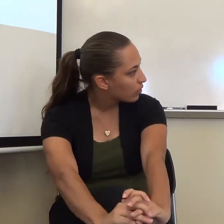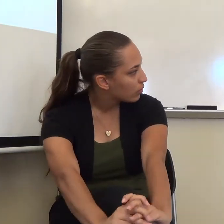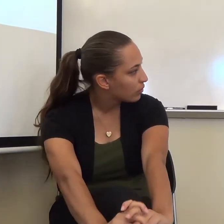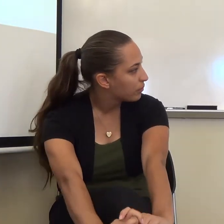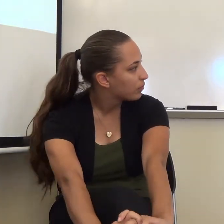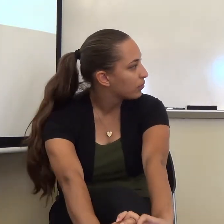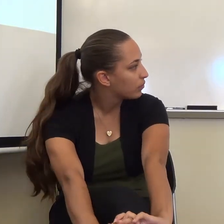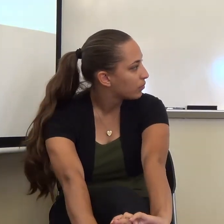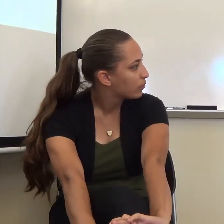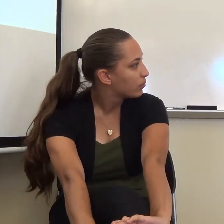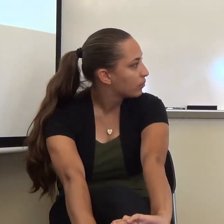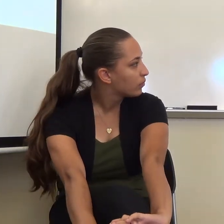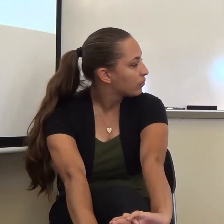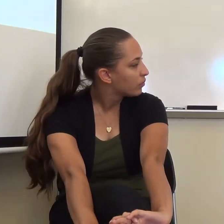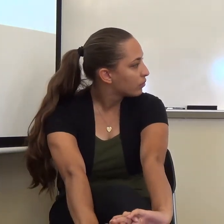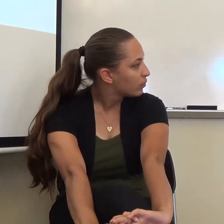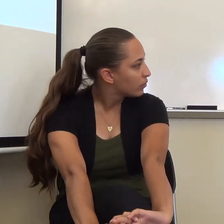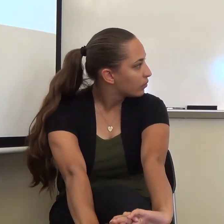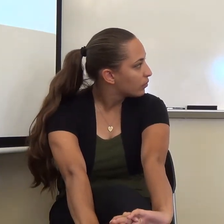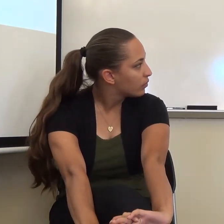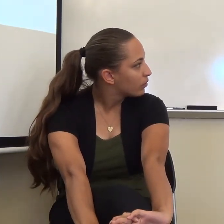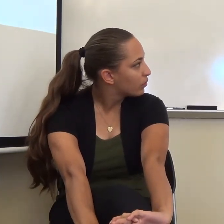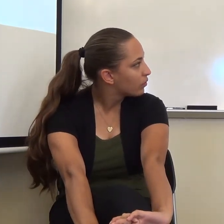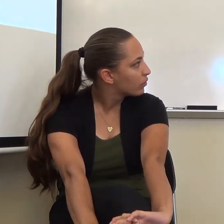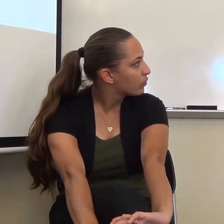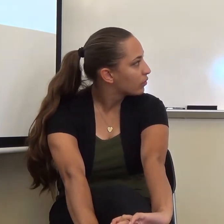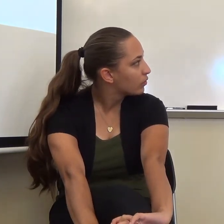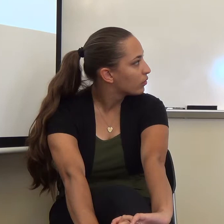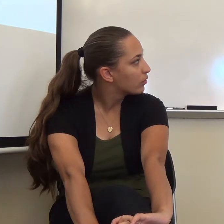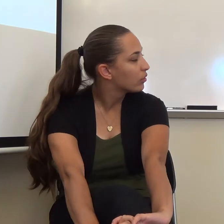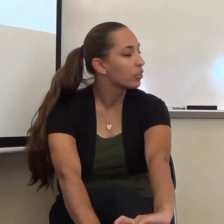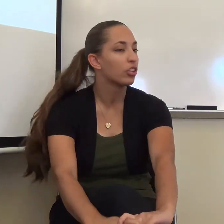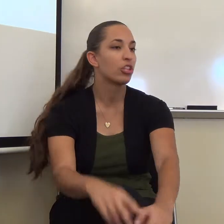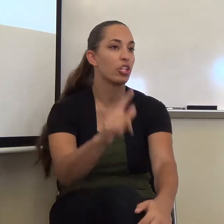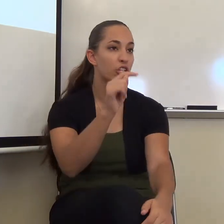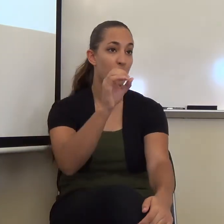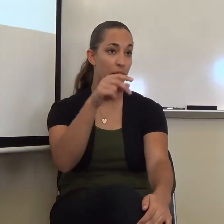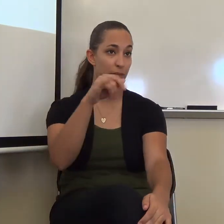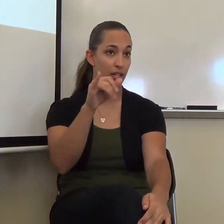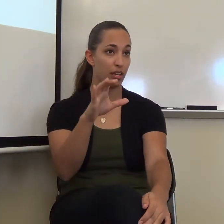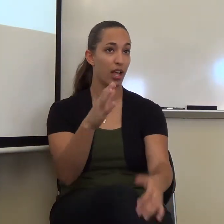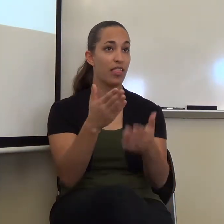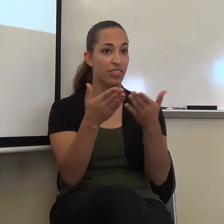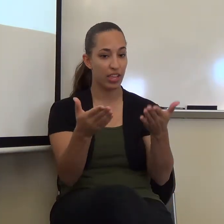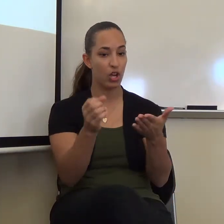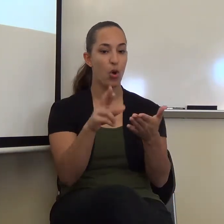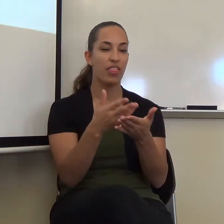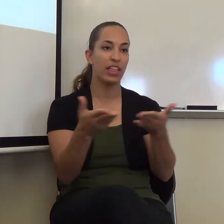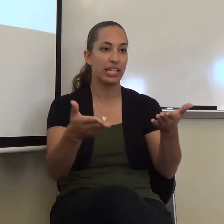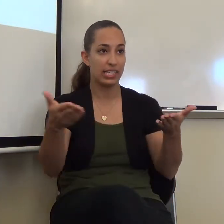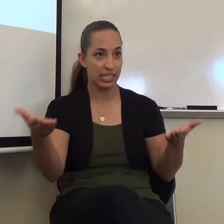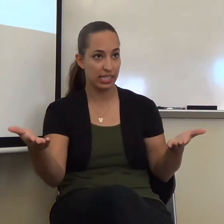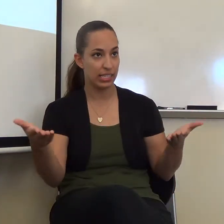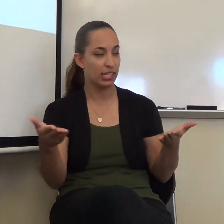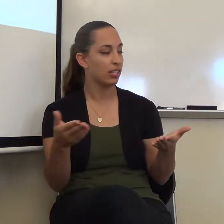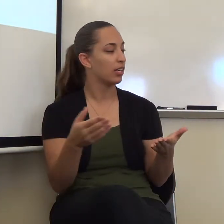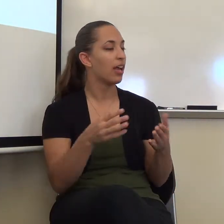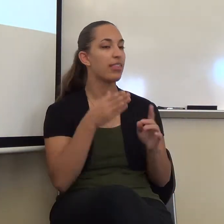So your main idea, the topic is a thing or things, the main idea has to be a complete sentence. The